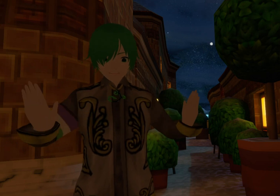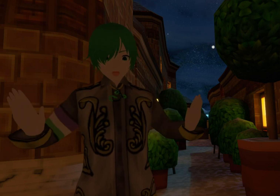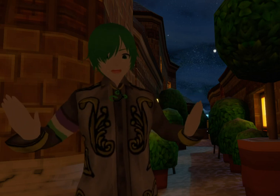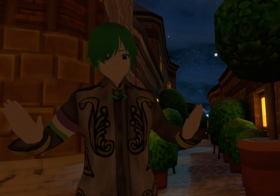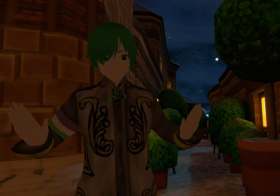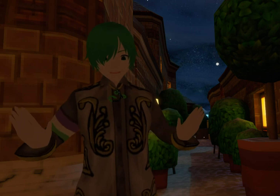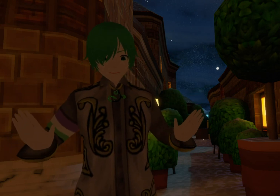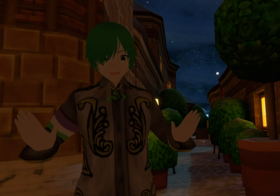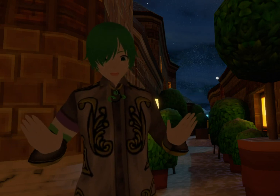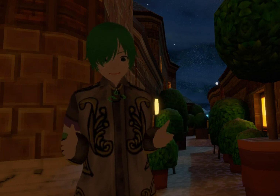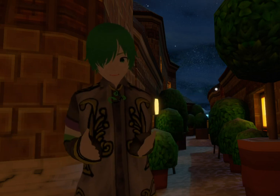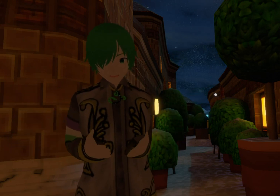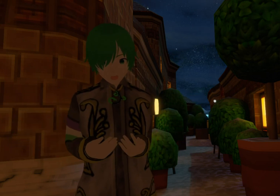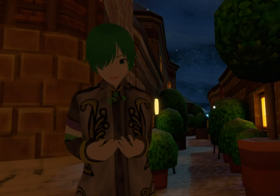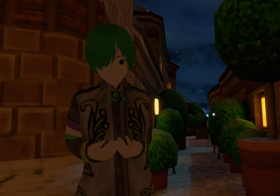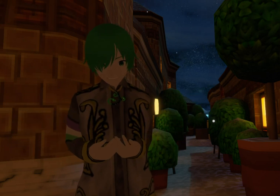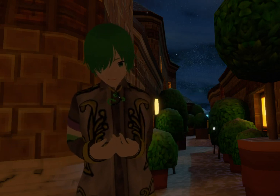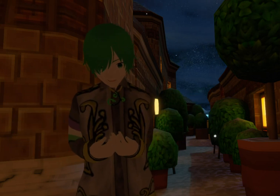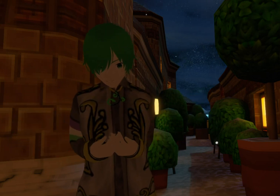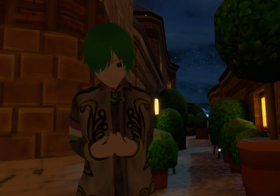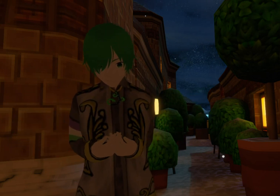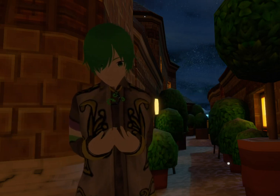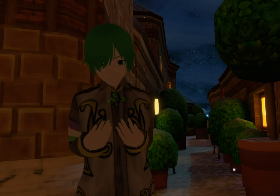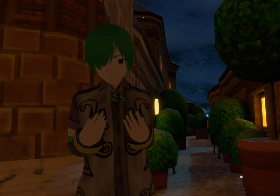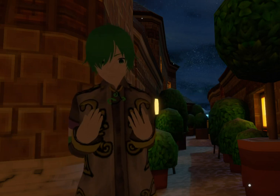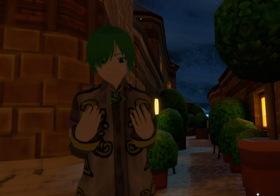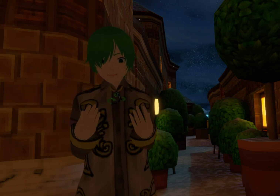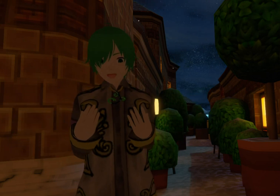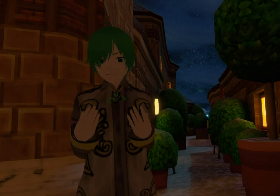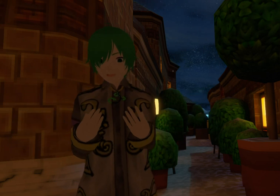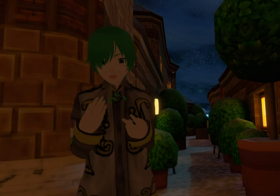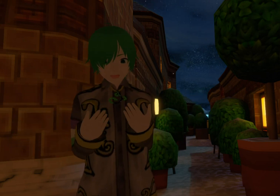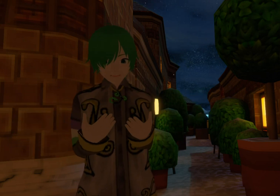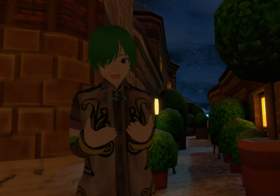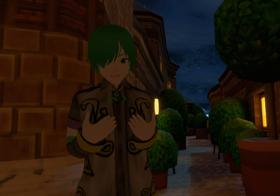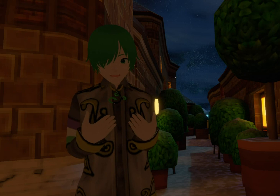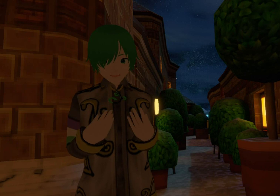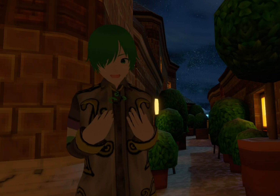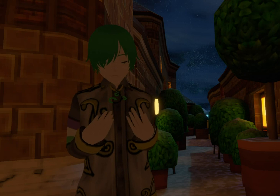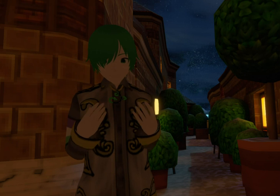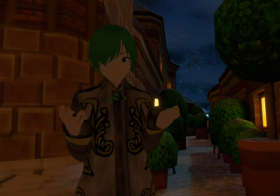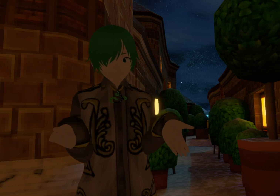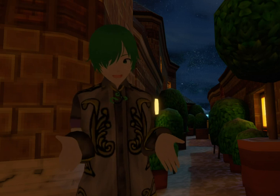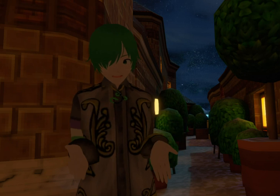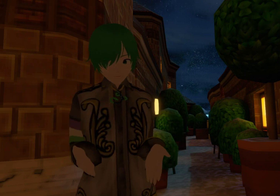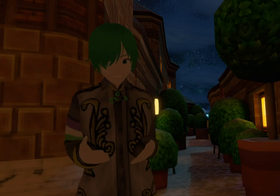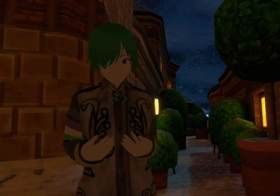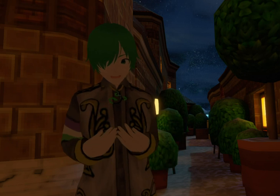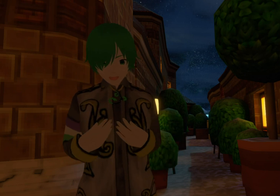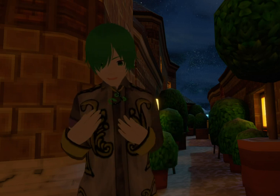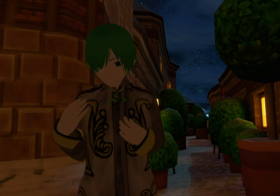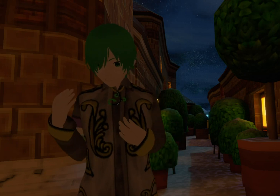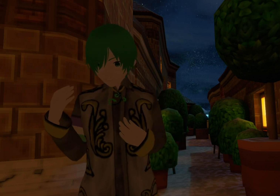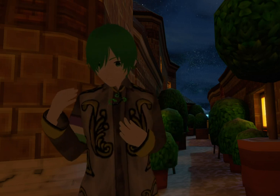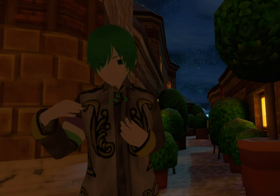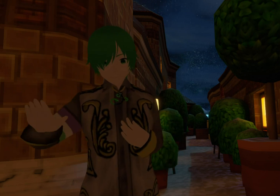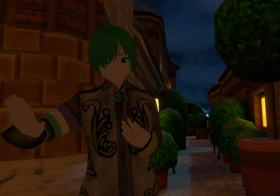like nothing but Blender for 2 months straight, where there's a lot of things that felt like muscle memory and all this that